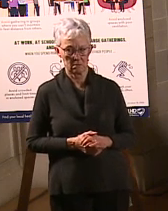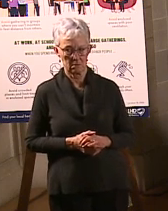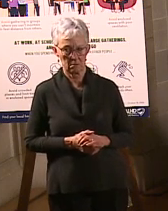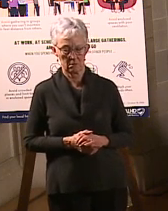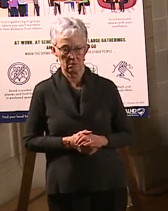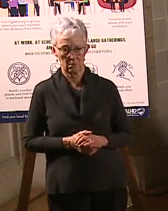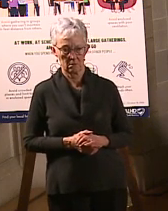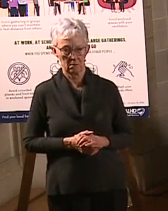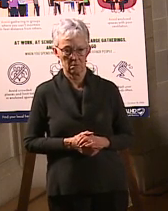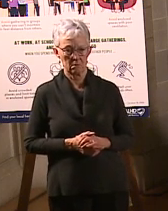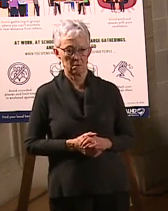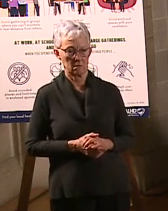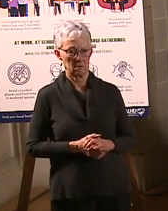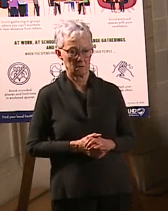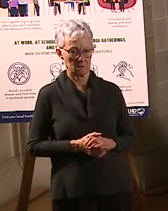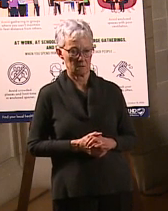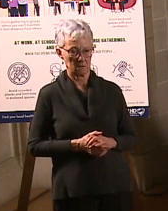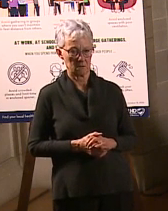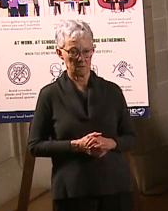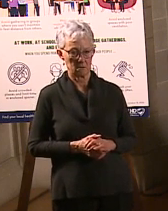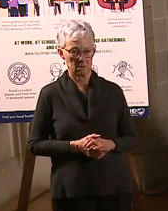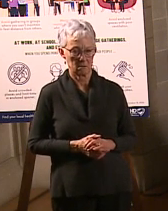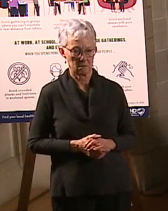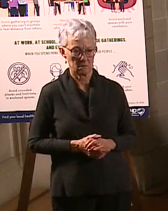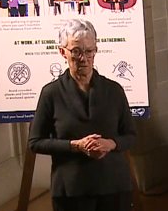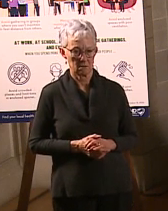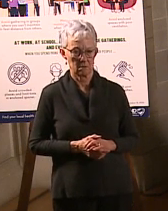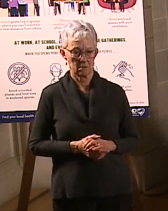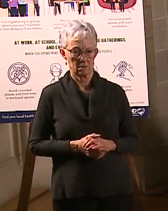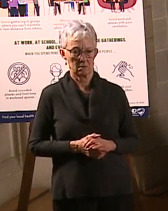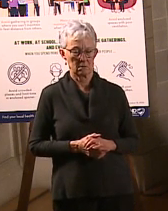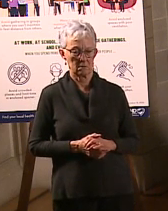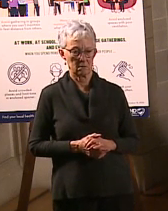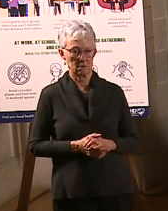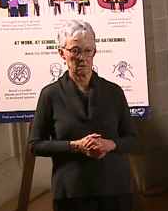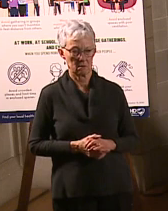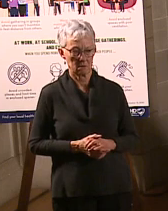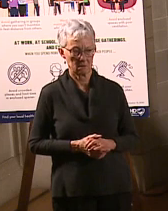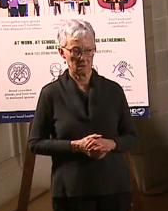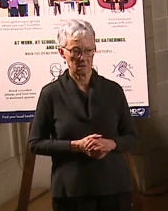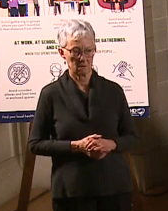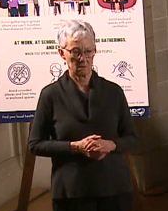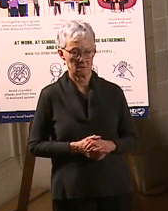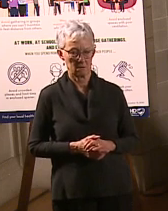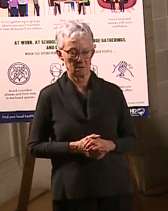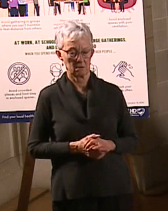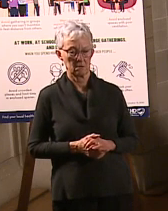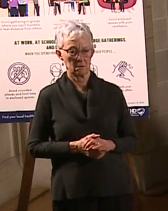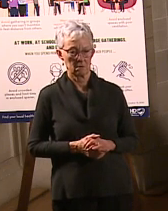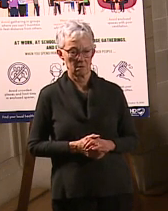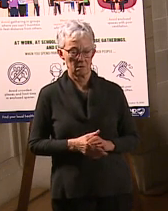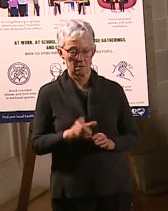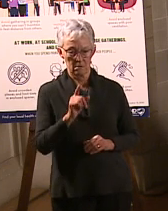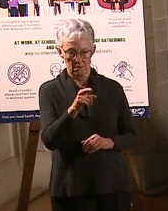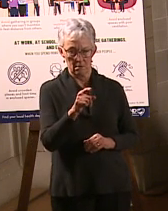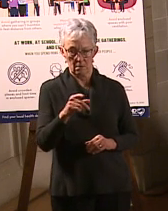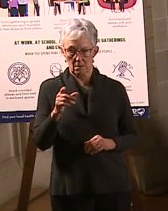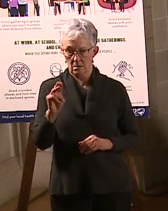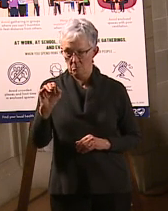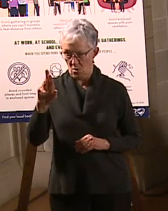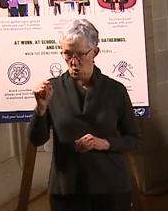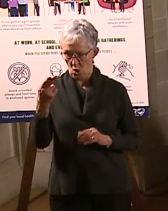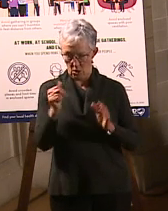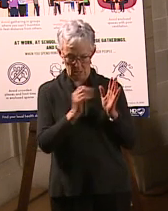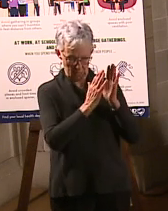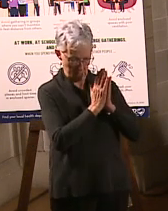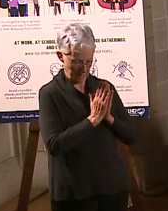So presumably Promise Ship would have been doing a better job for the same amount of money. So the question was,